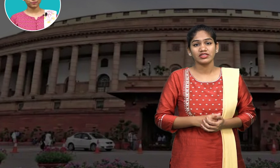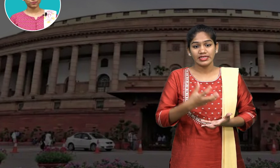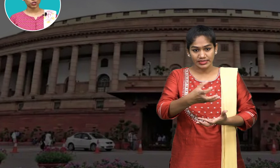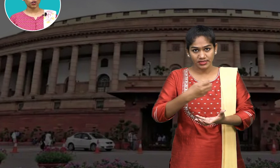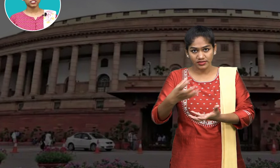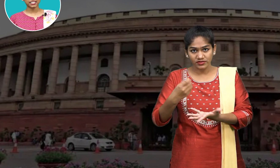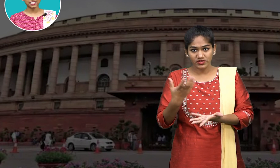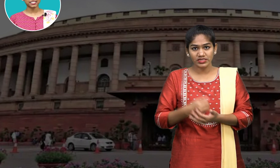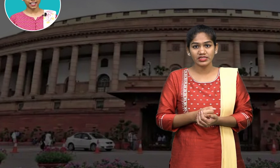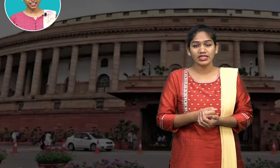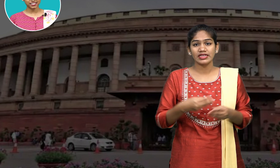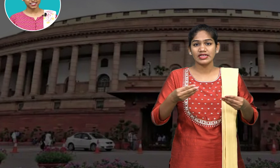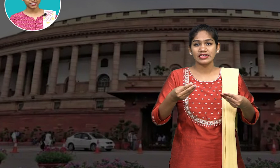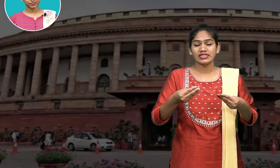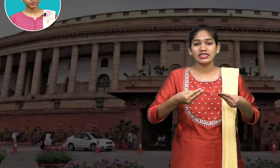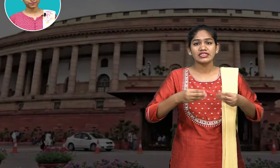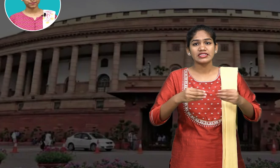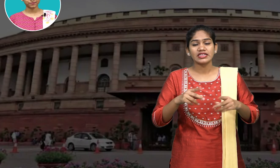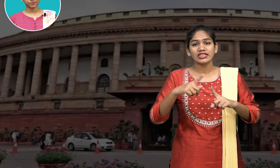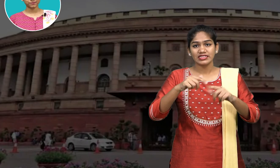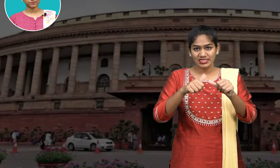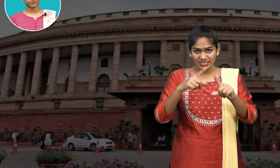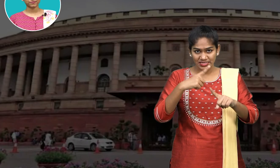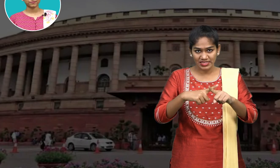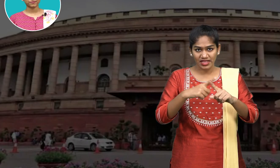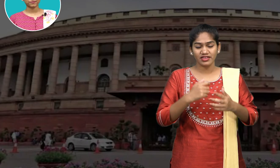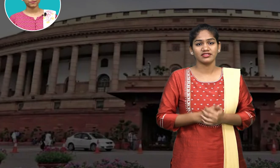collection of sales tax,